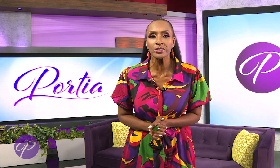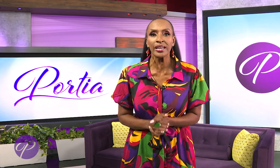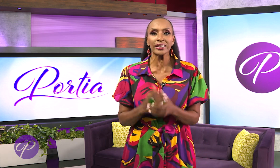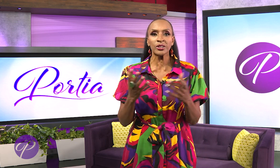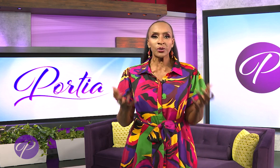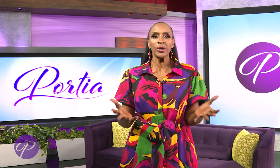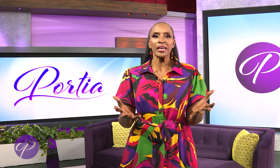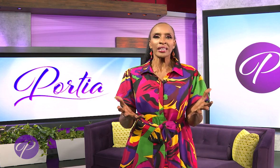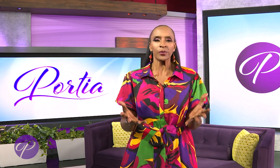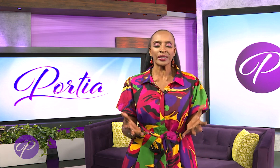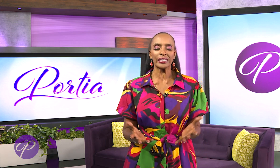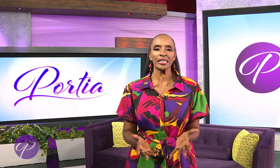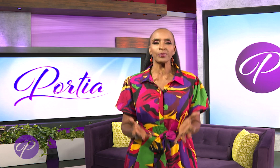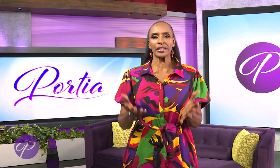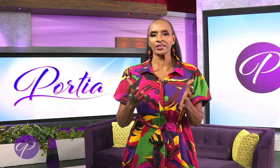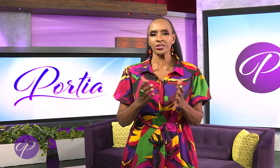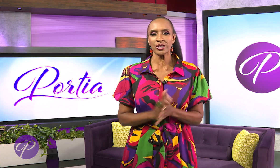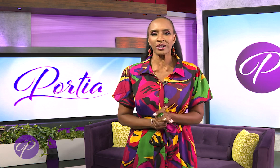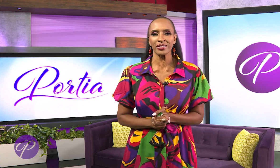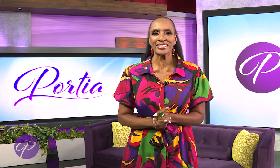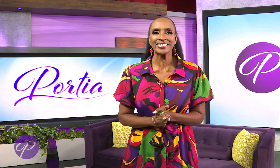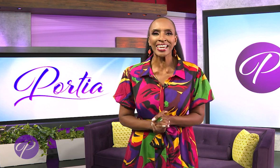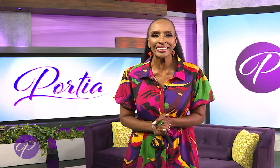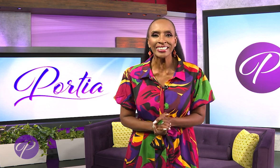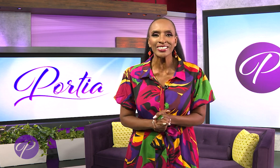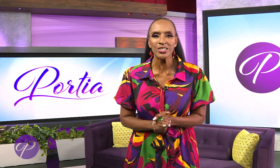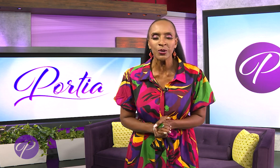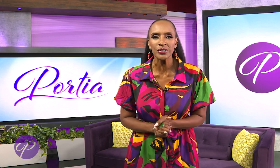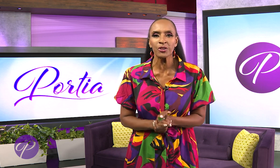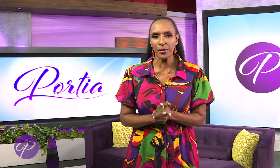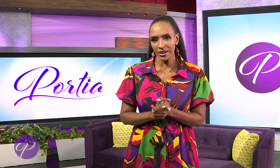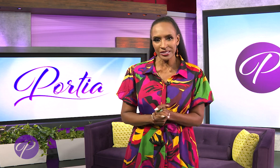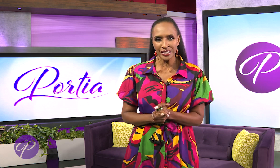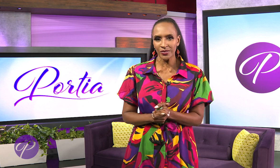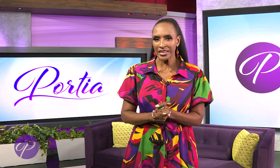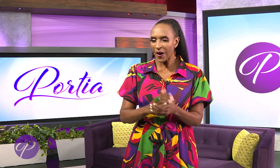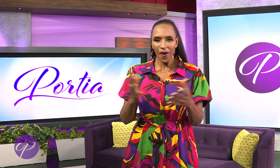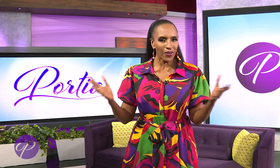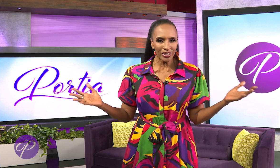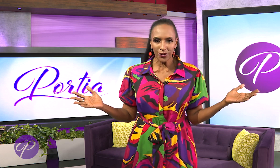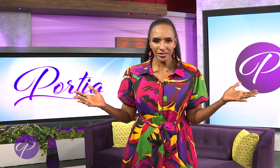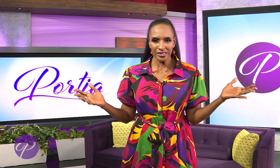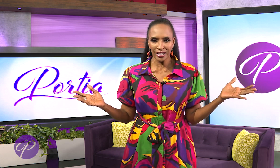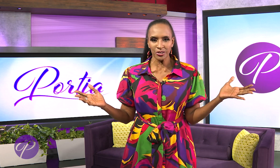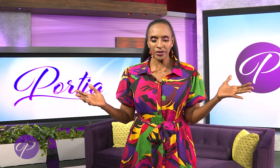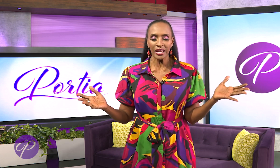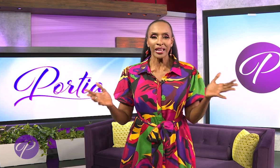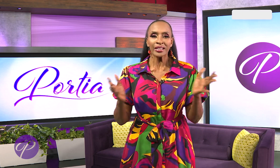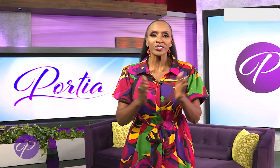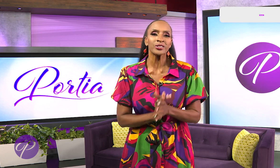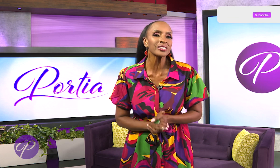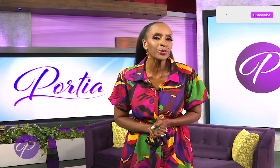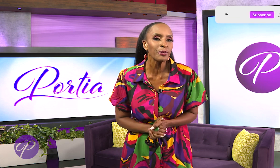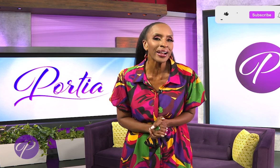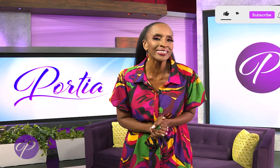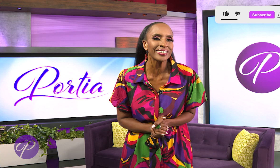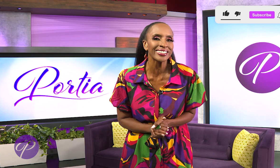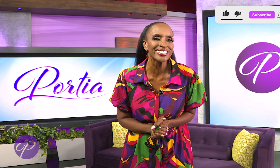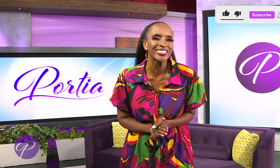like you that we keep getting to share this daily dose of positivity all across the country. So just a reminder, I still need